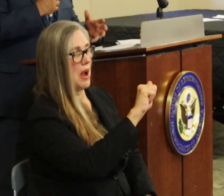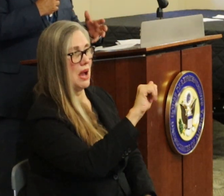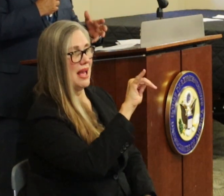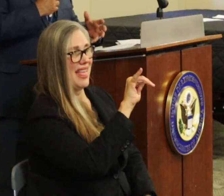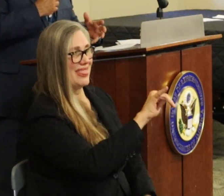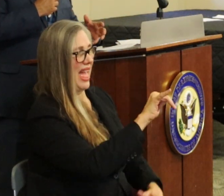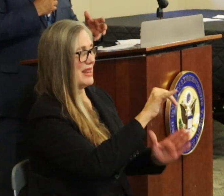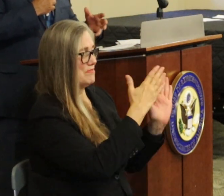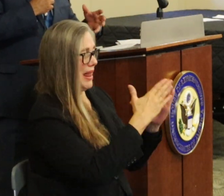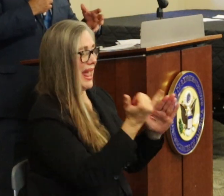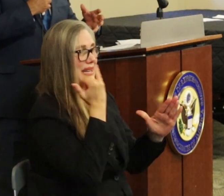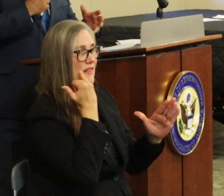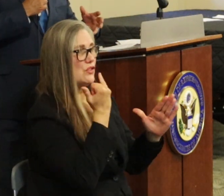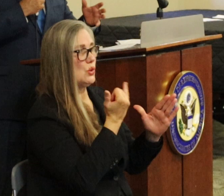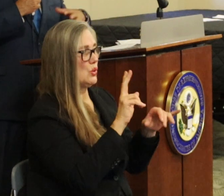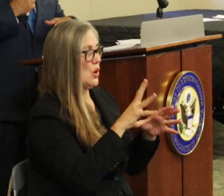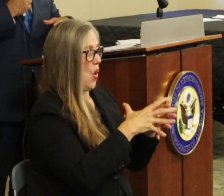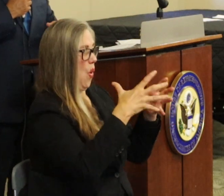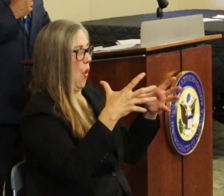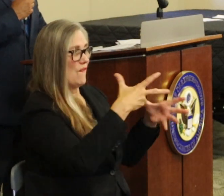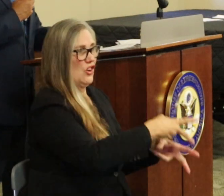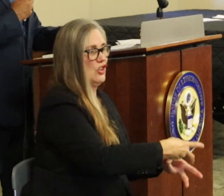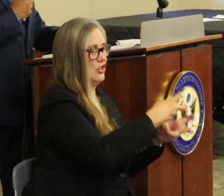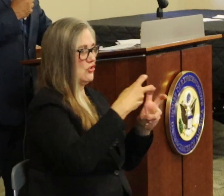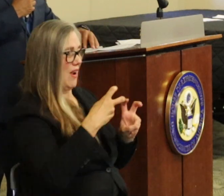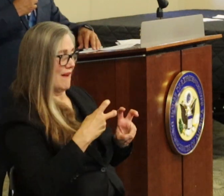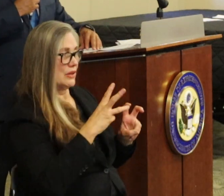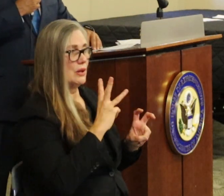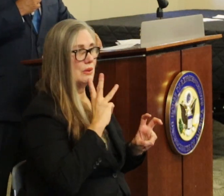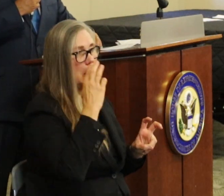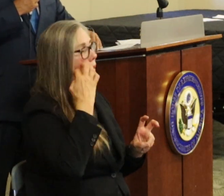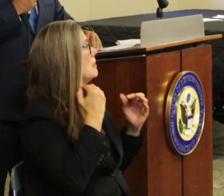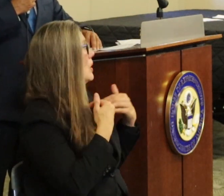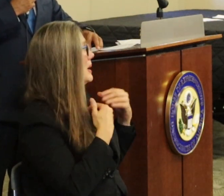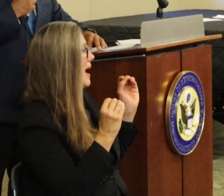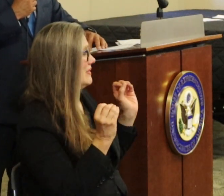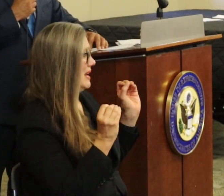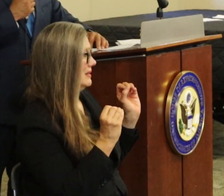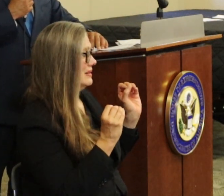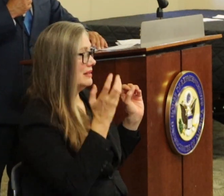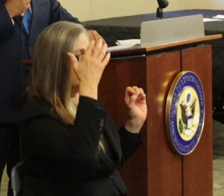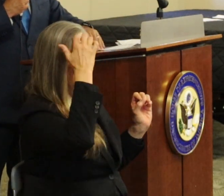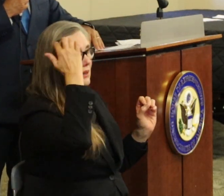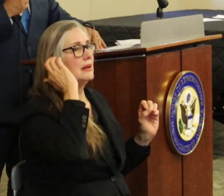to be submitted to the state when it comes to local governance. Of which we have none, though. As a result of not having to go through Sigma, we have no